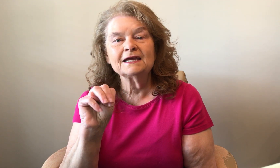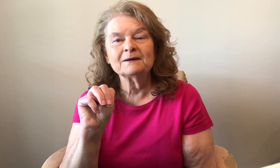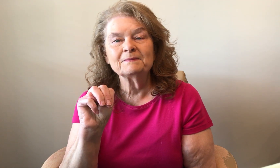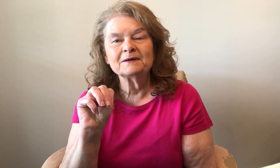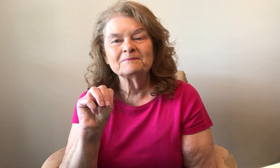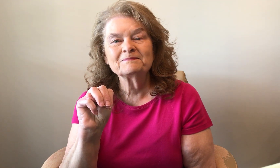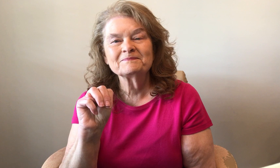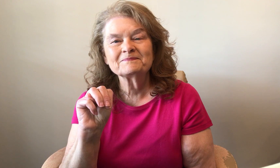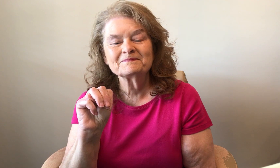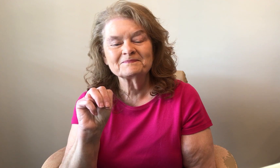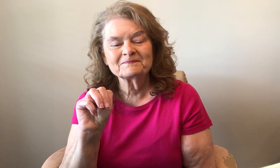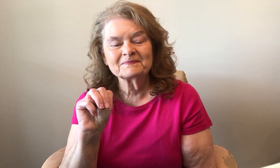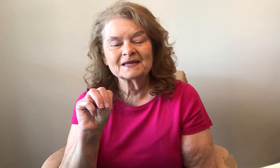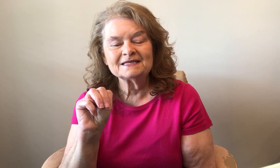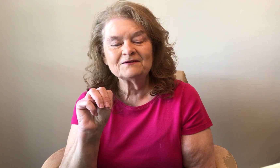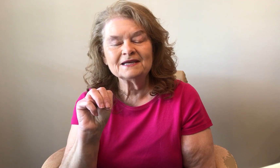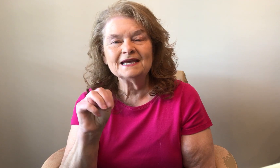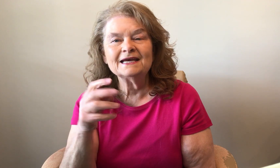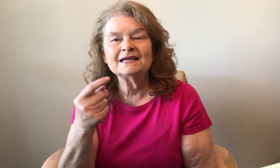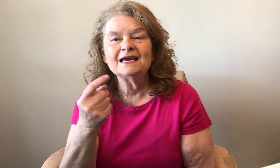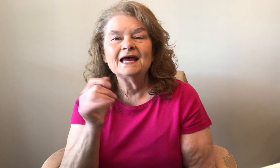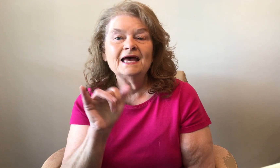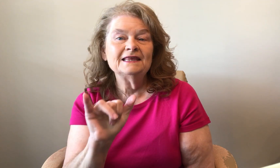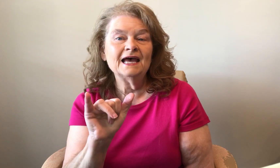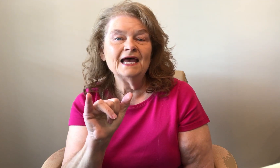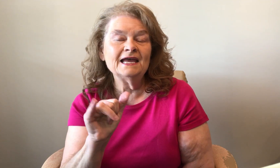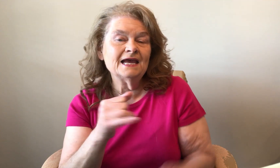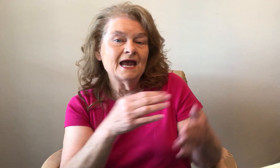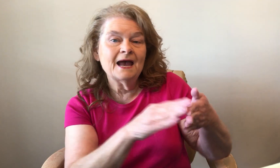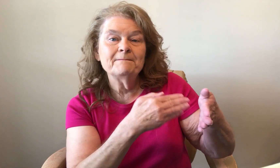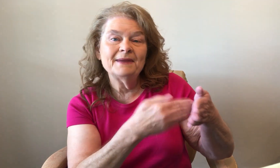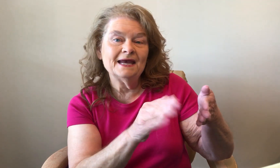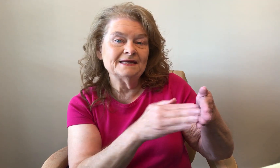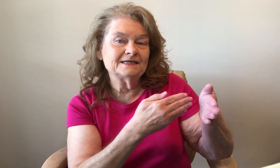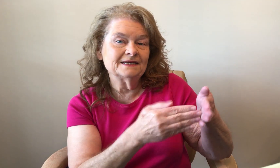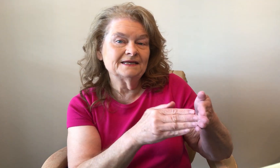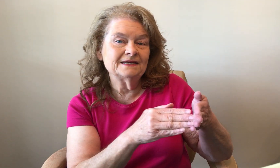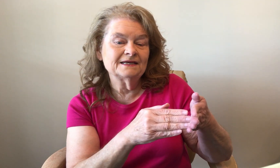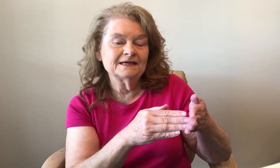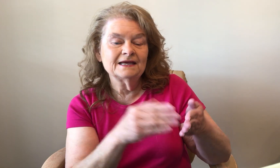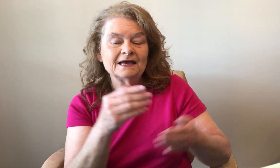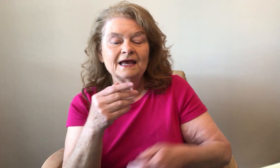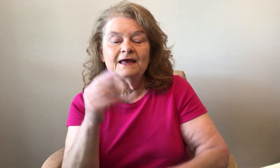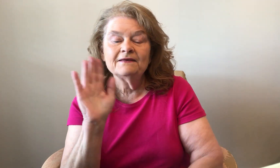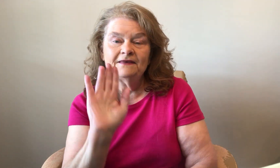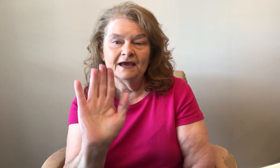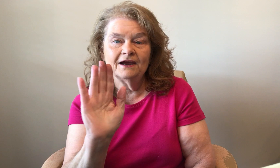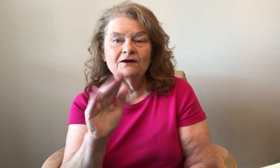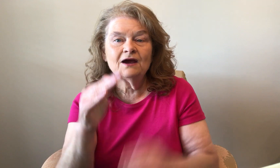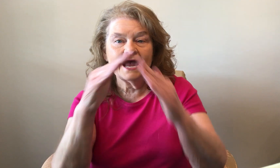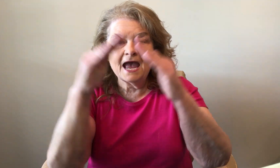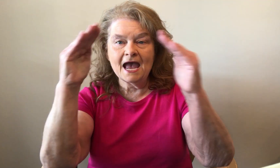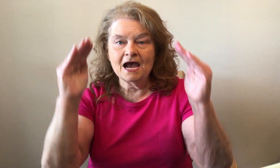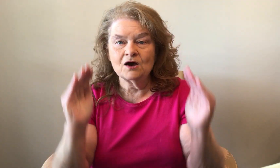T-R-I-M. So again, they painted their